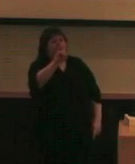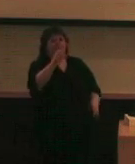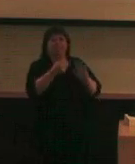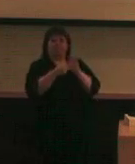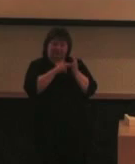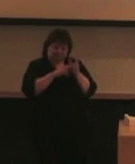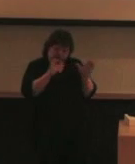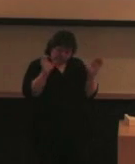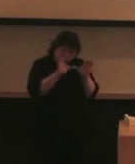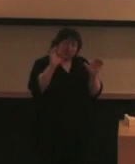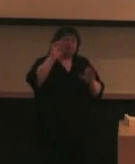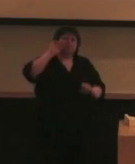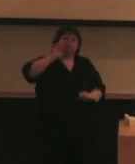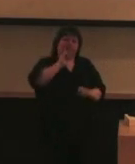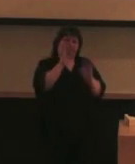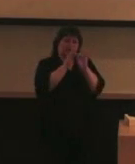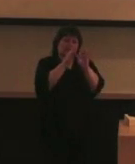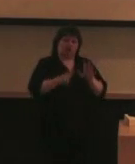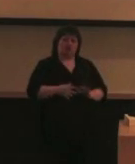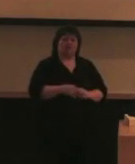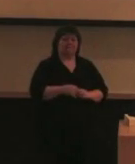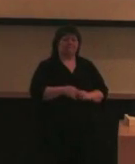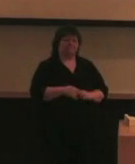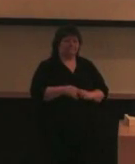Deaf Interpreter.